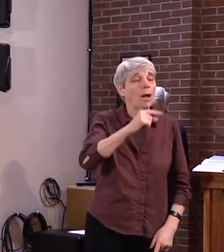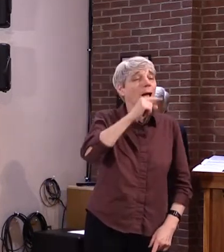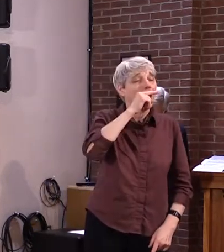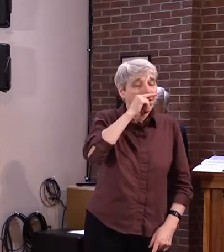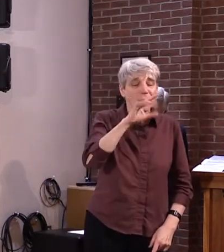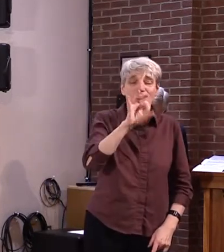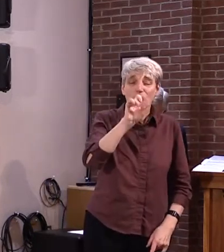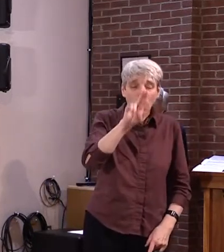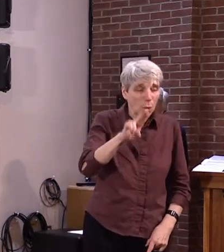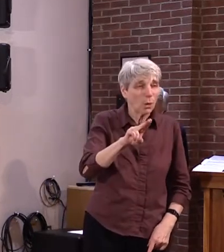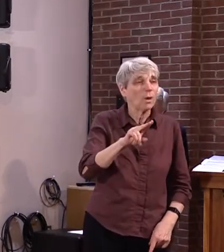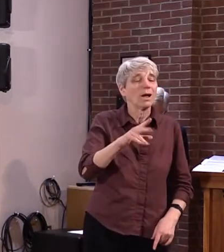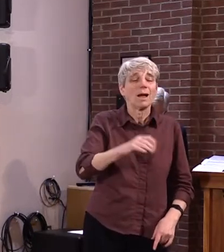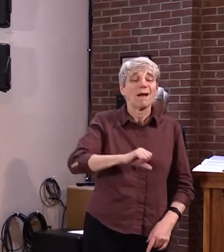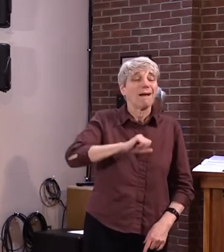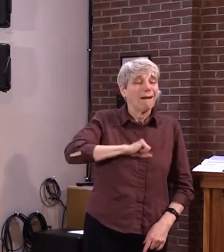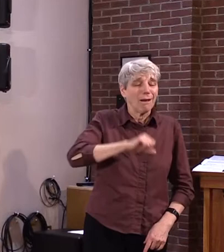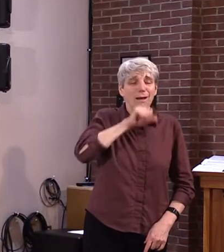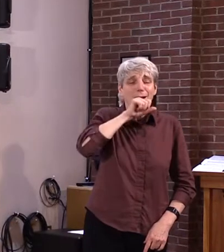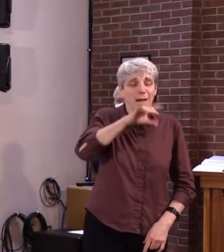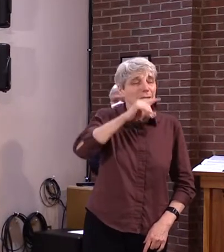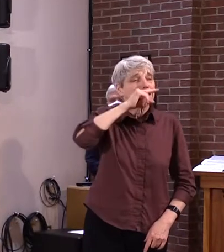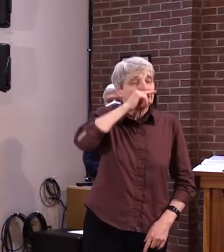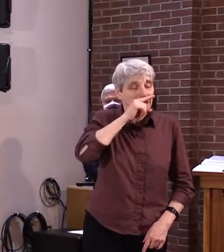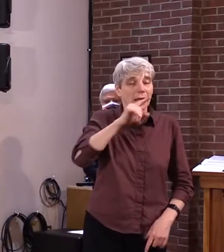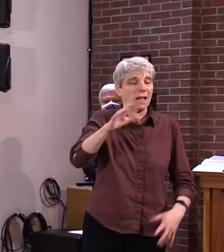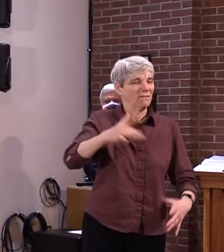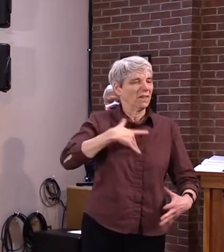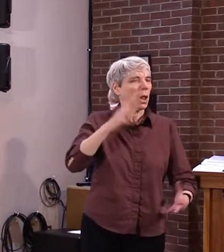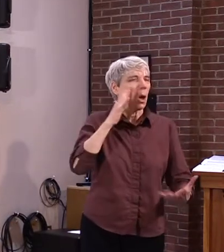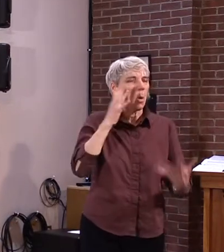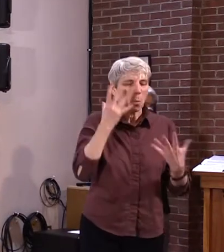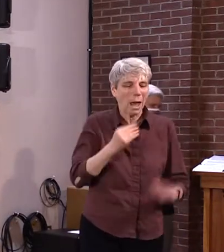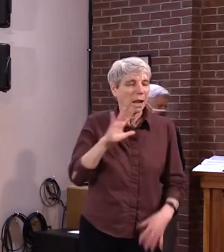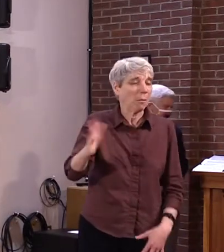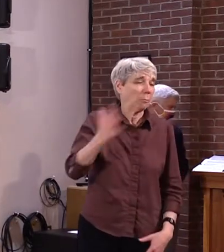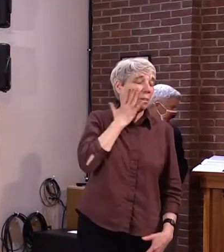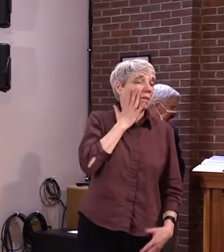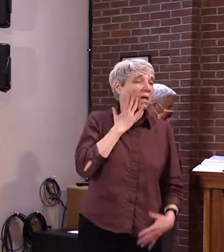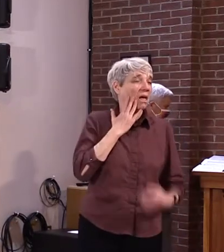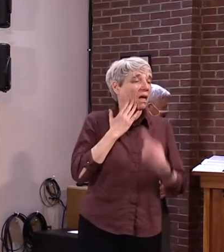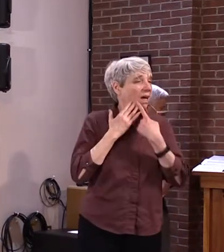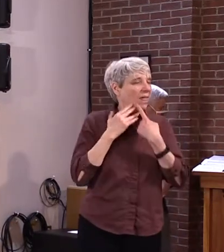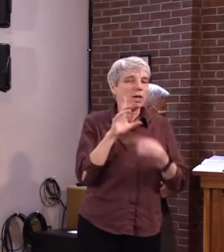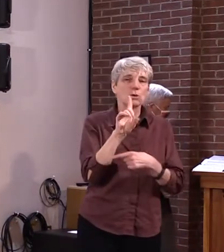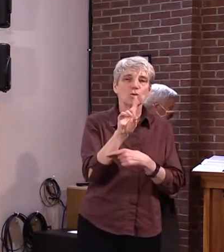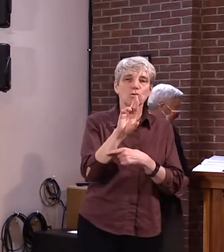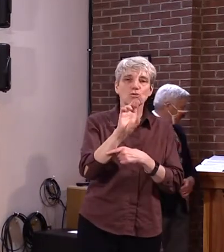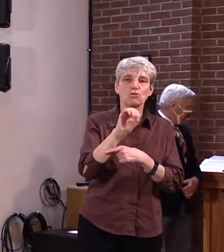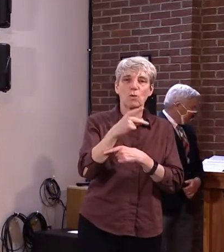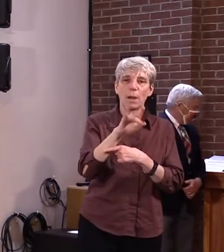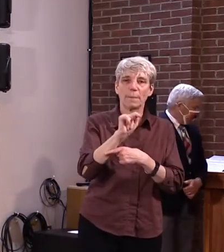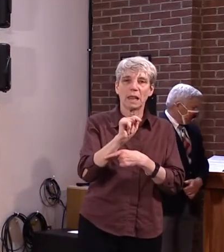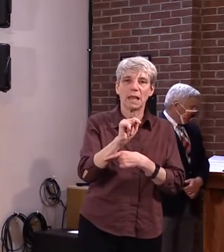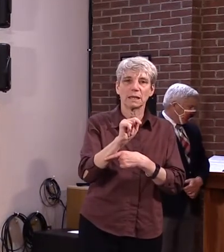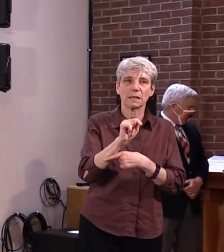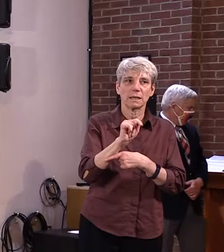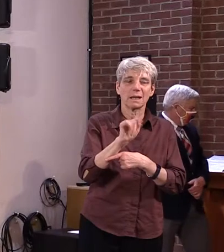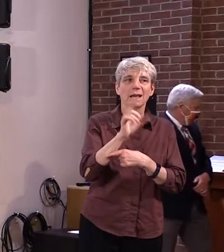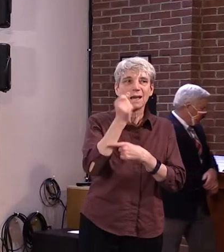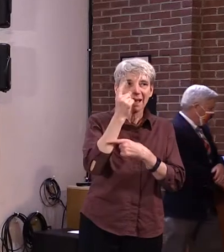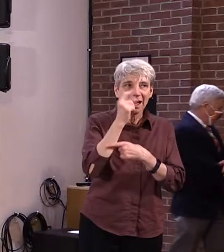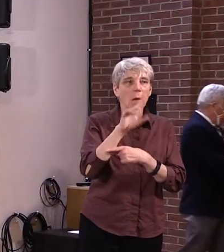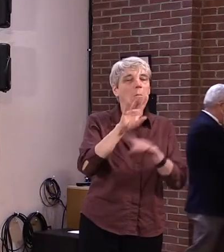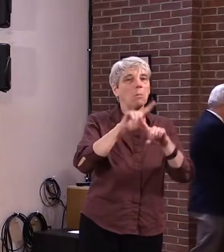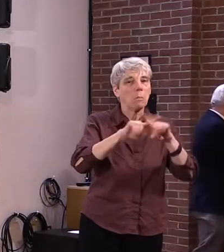of COVID-19, airborne transmission means infections spread by exposure to the small droplets